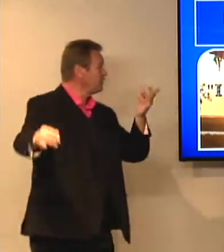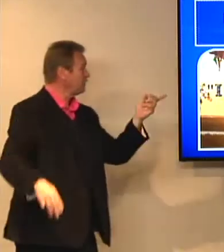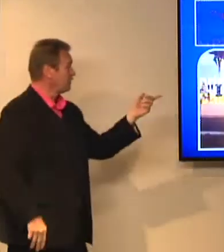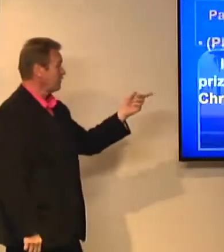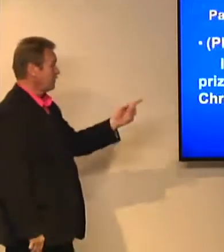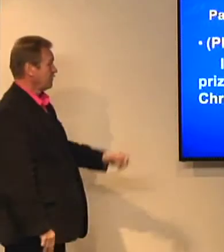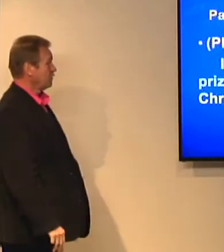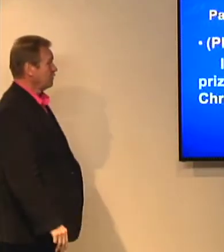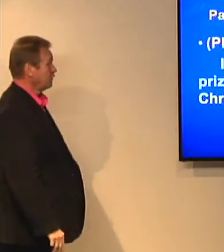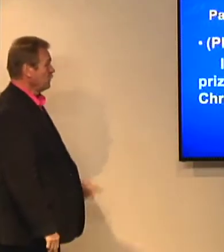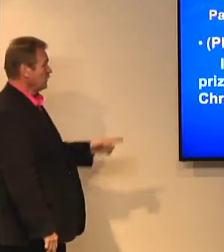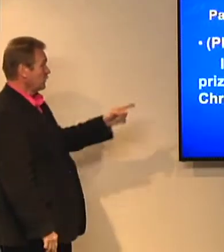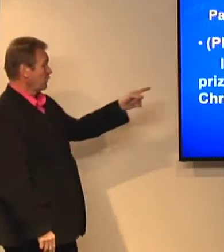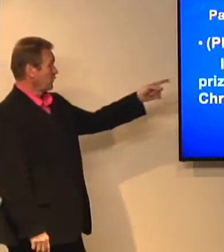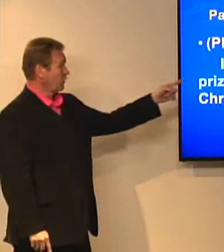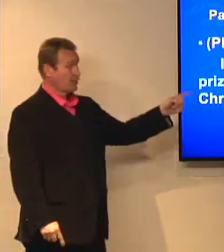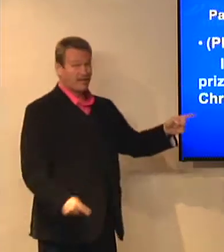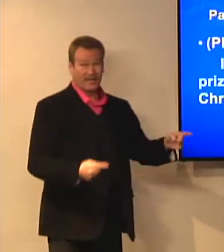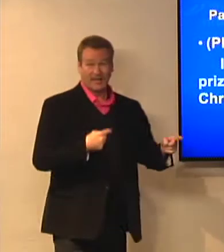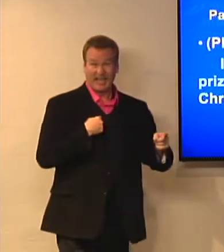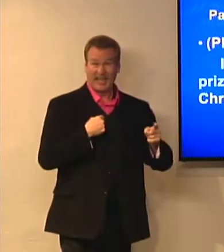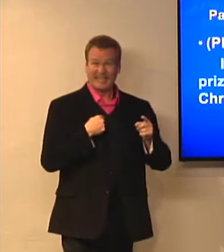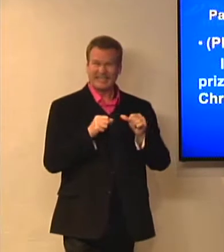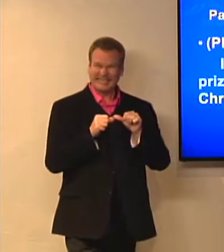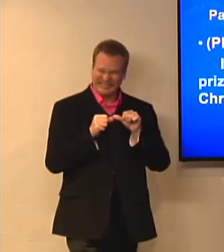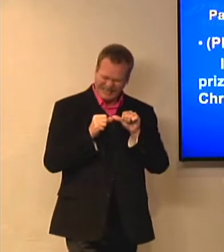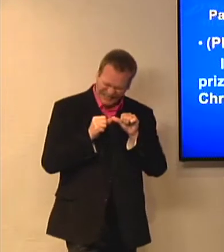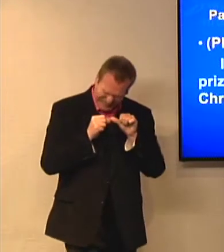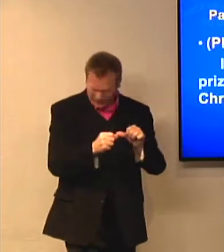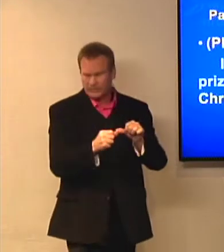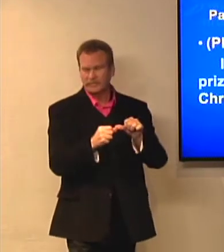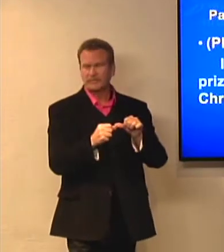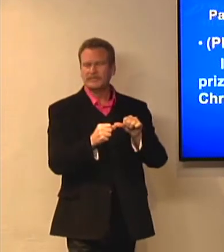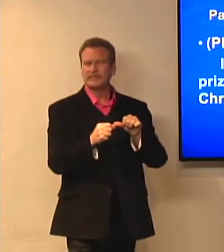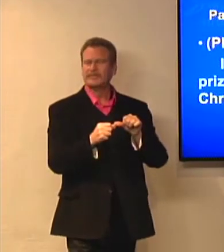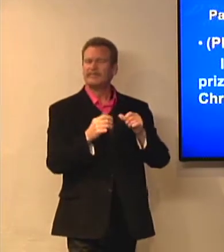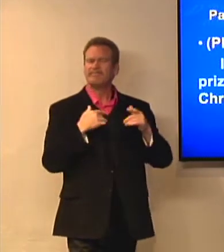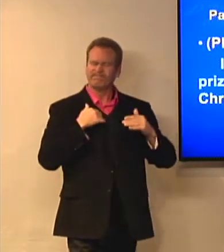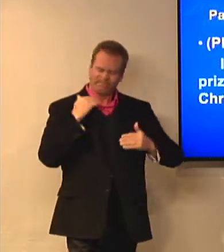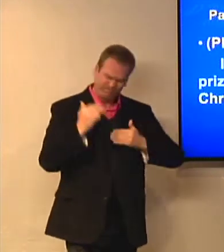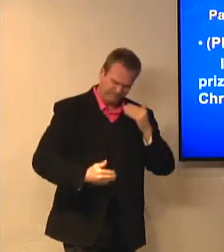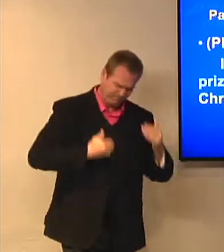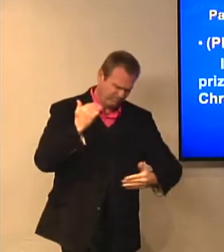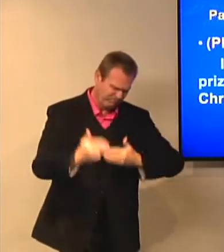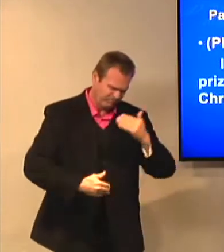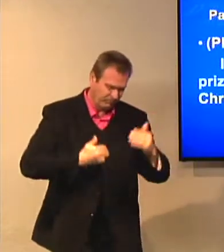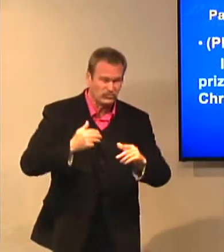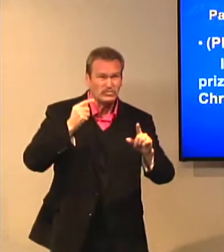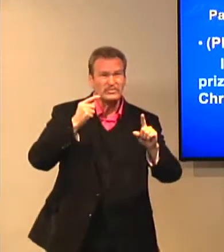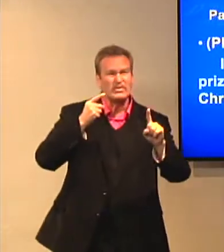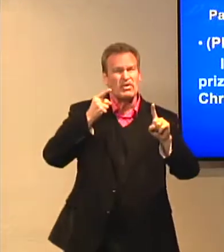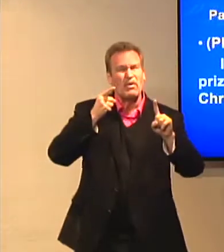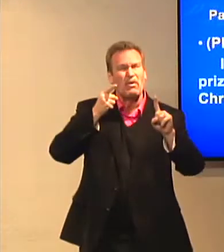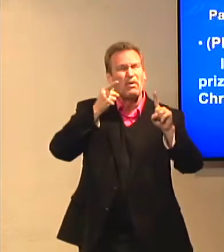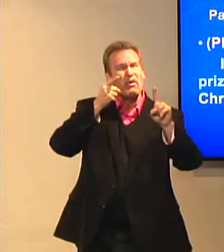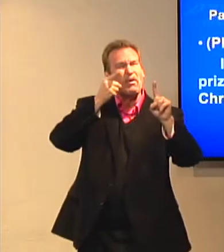We'll take a look here at what it says. Paul wrote, I press on